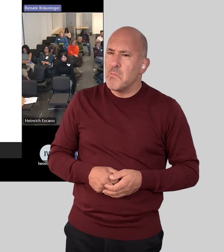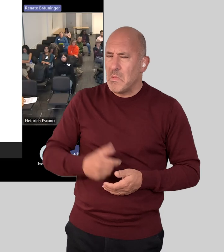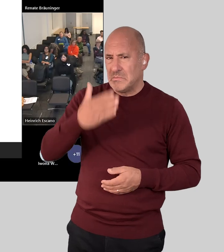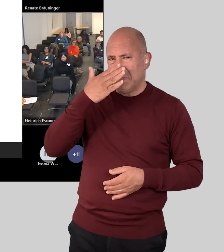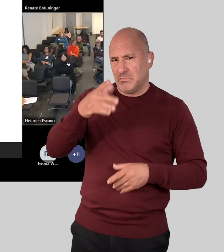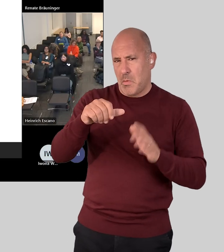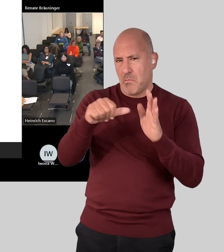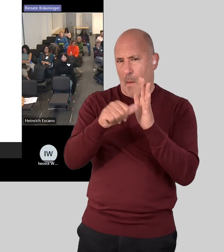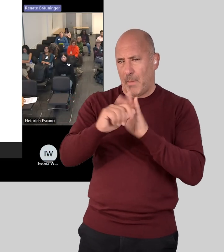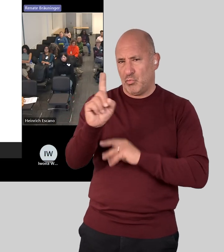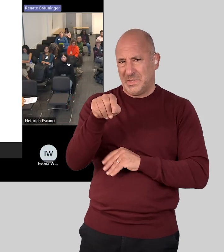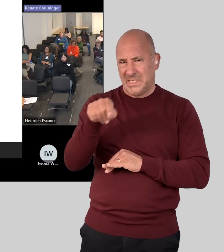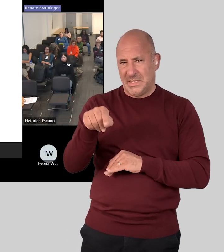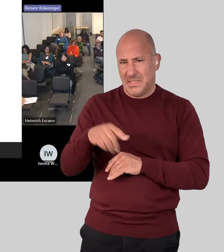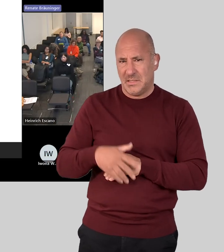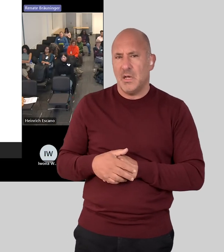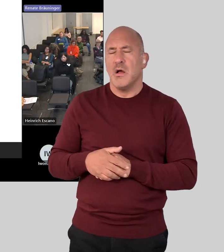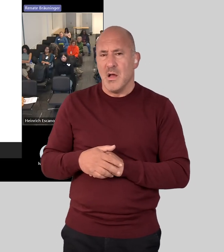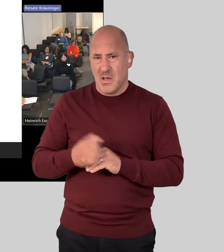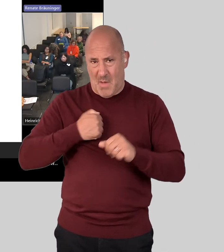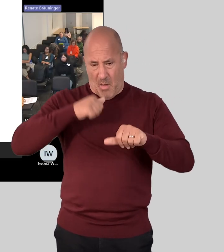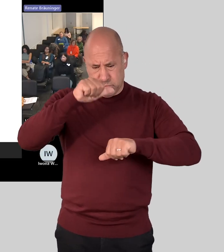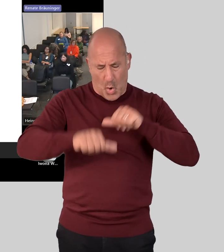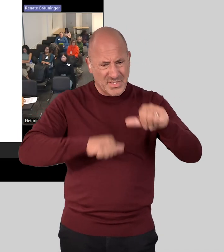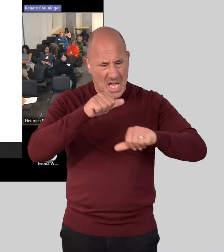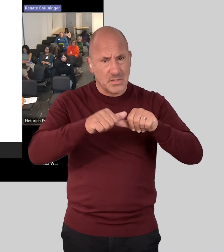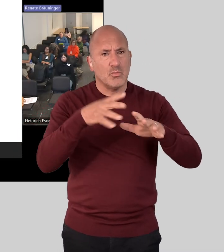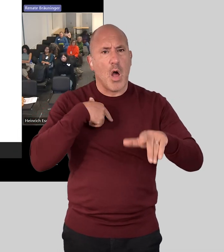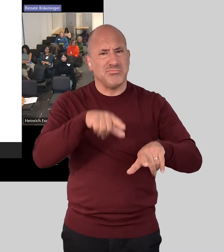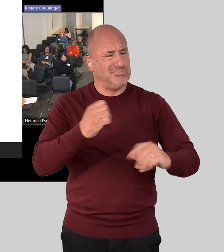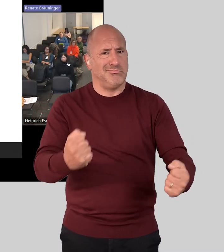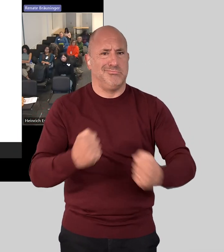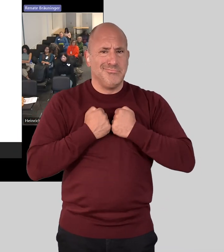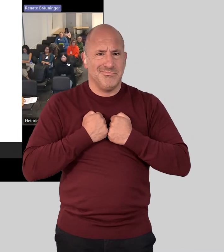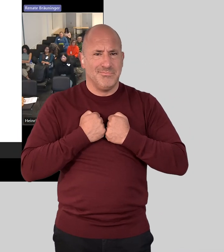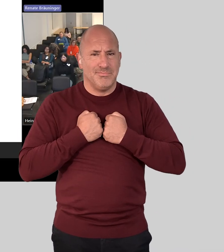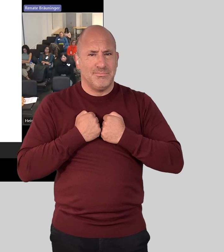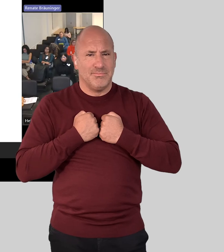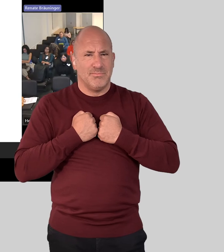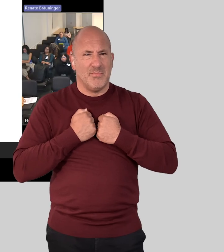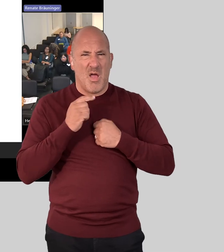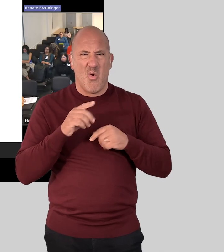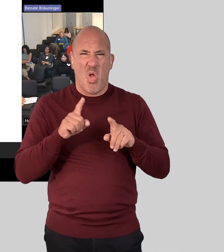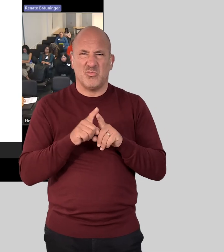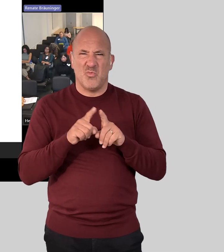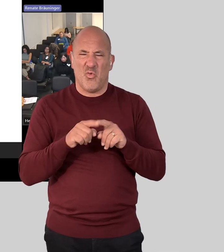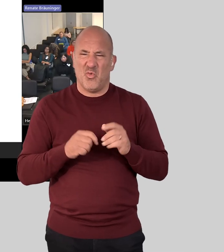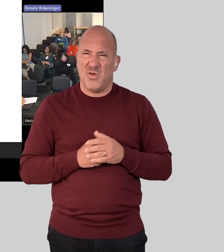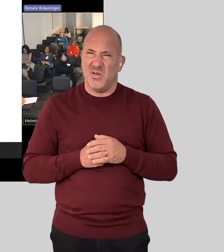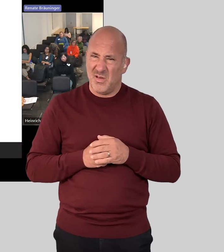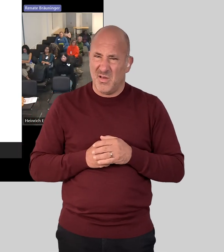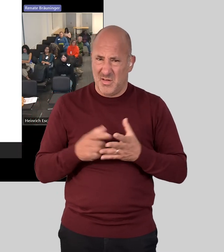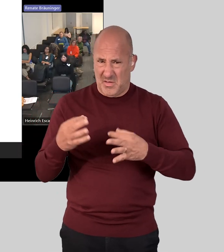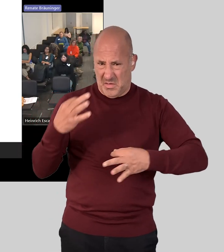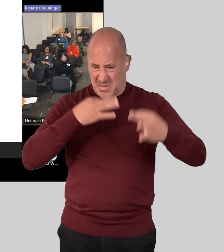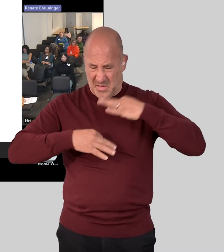produced. So the issue seems, yes, I want to somehow secure an ownership of my process,